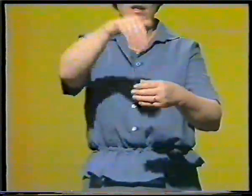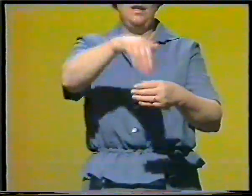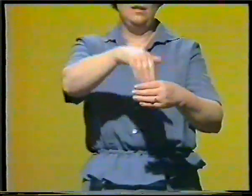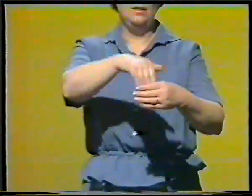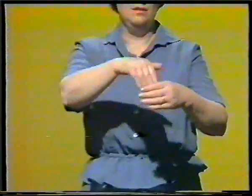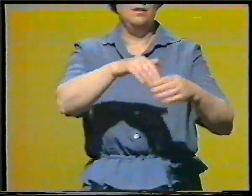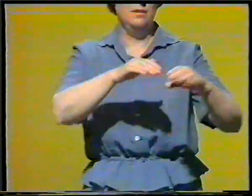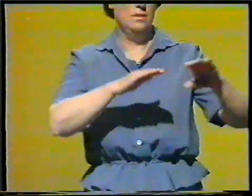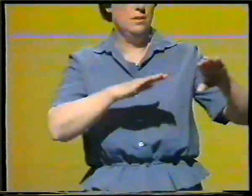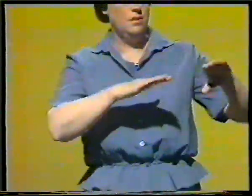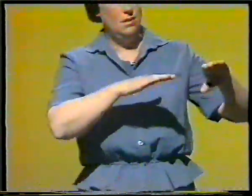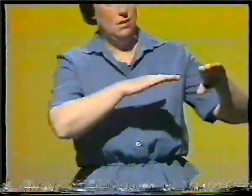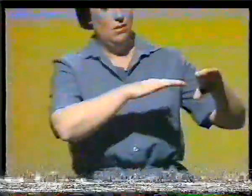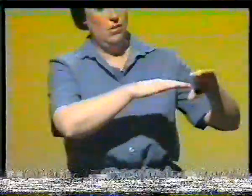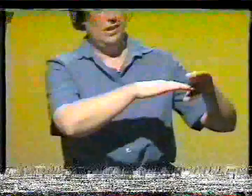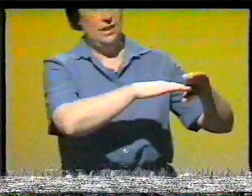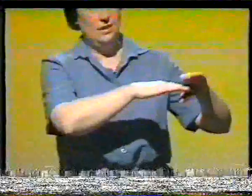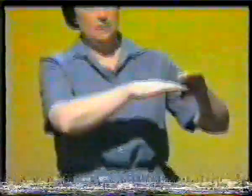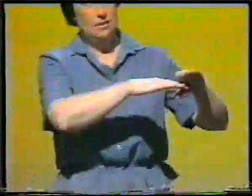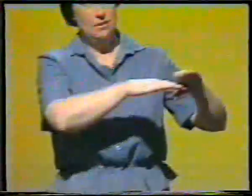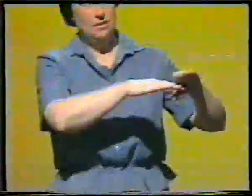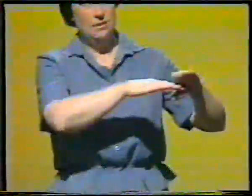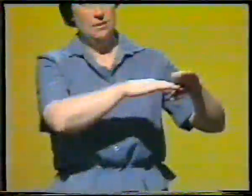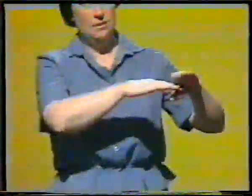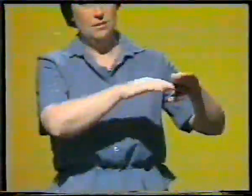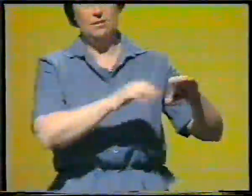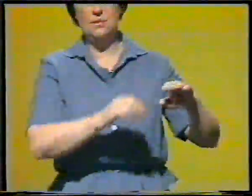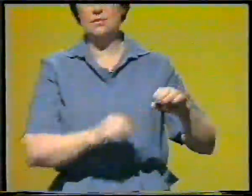In or in.